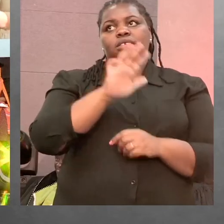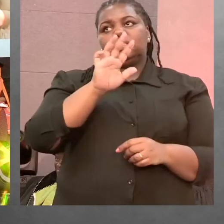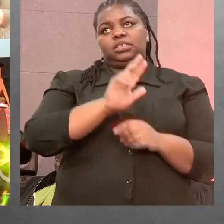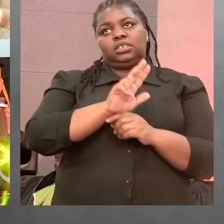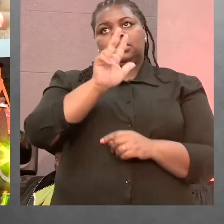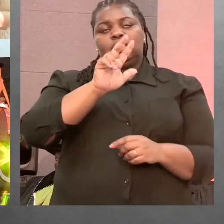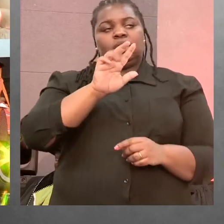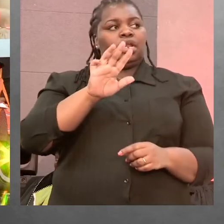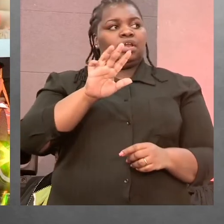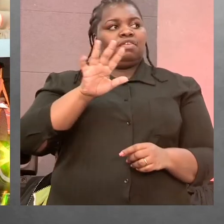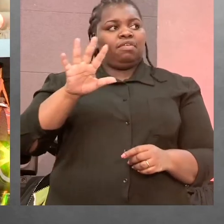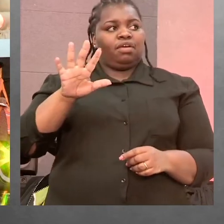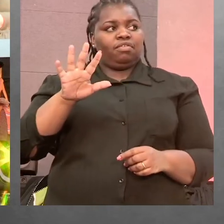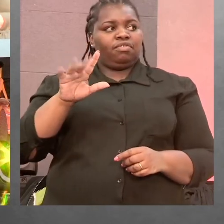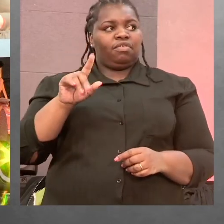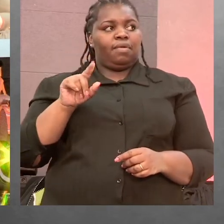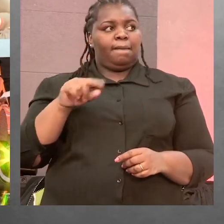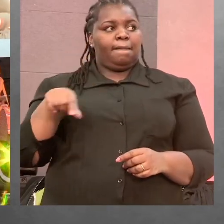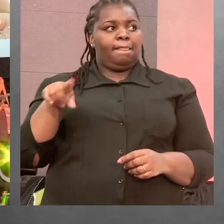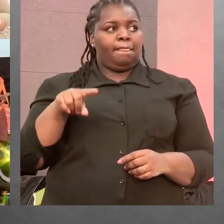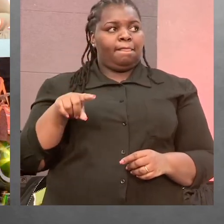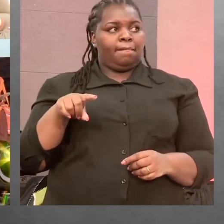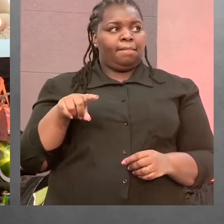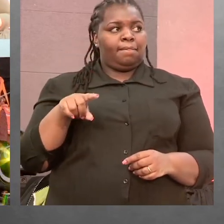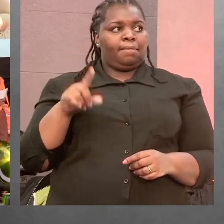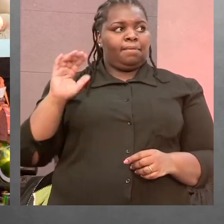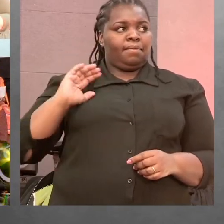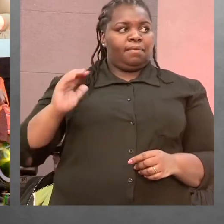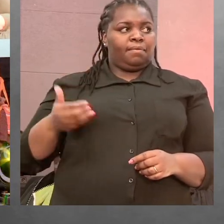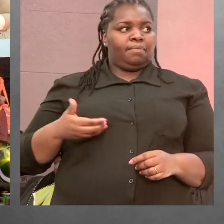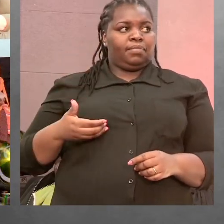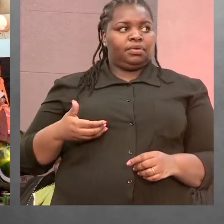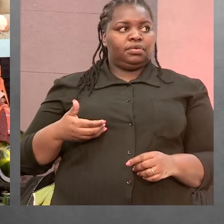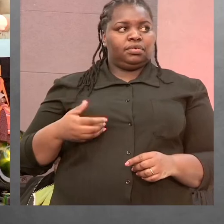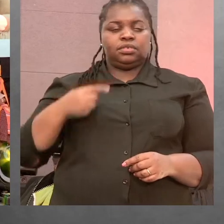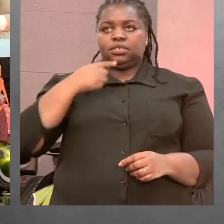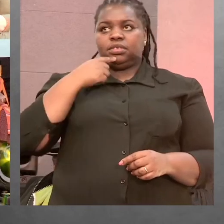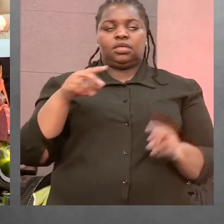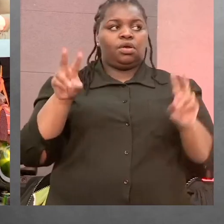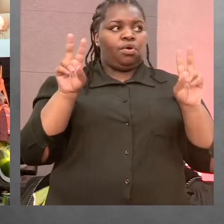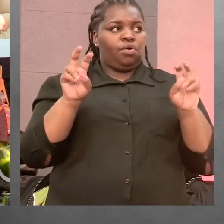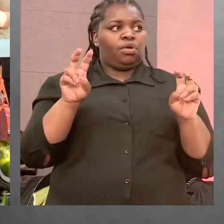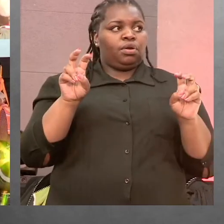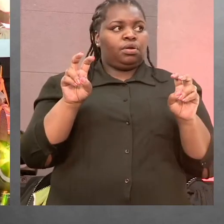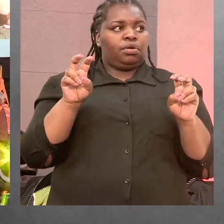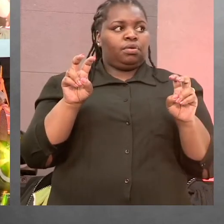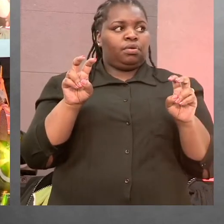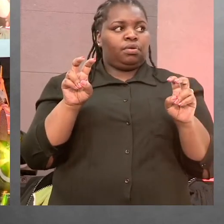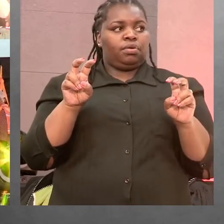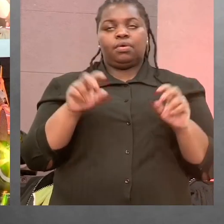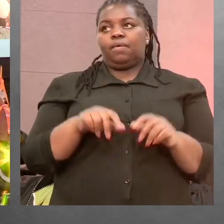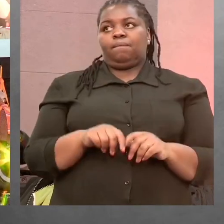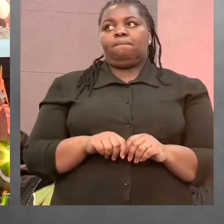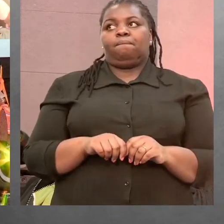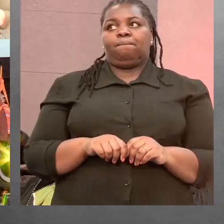Kingdom, a magazine called The Woman's Signal quoted Miss Mary H. Smith